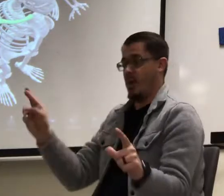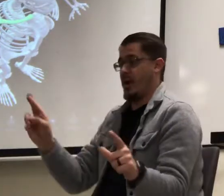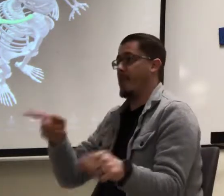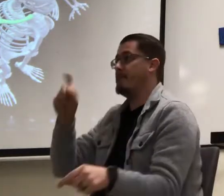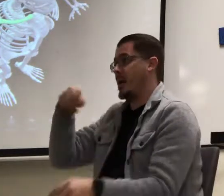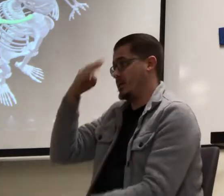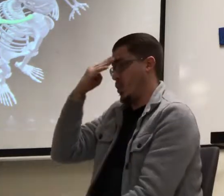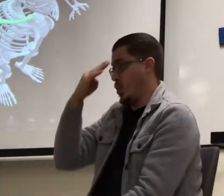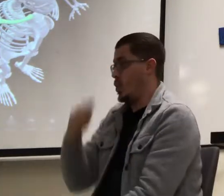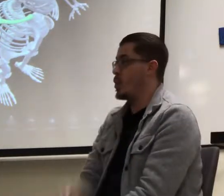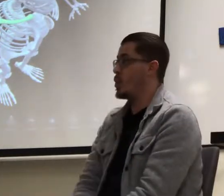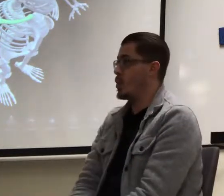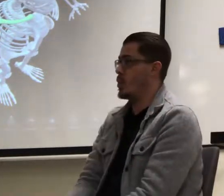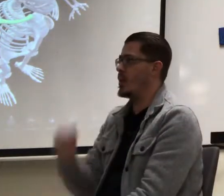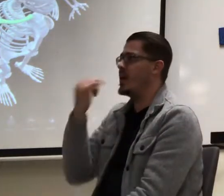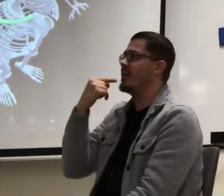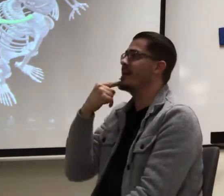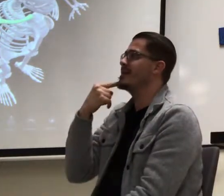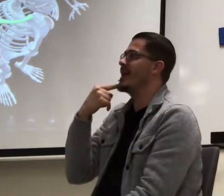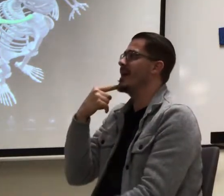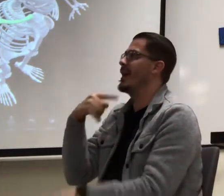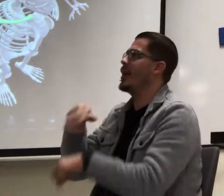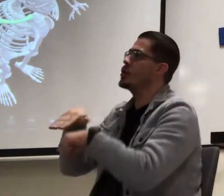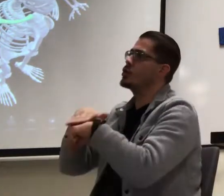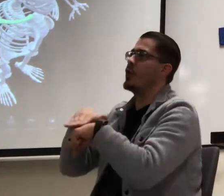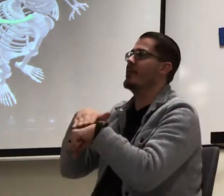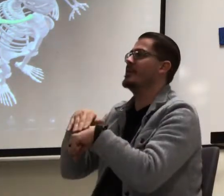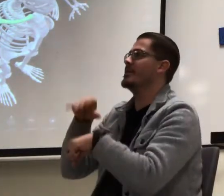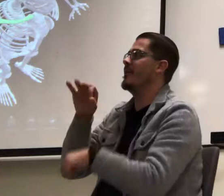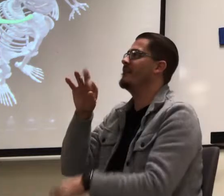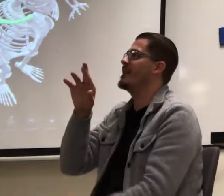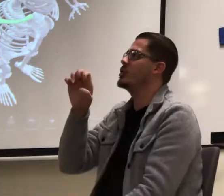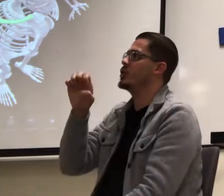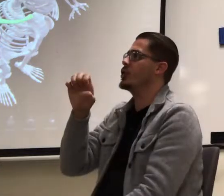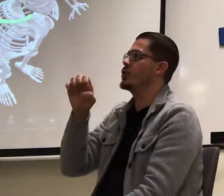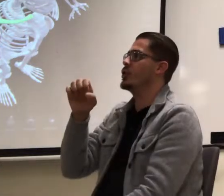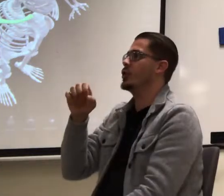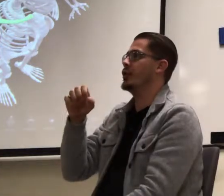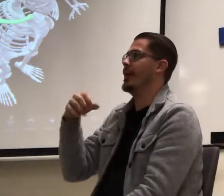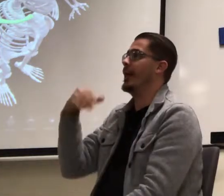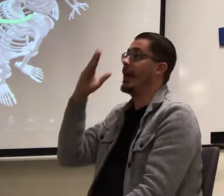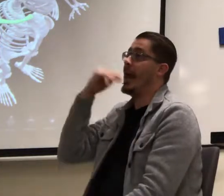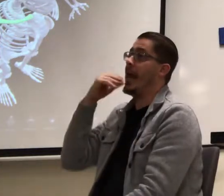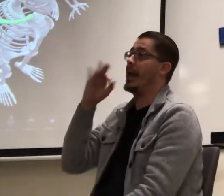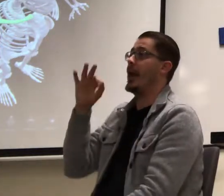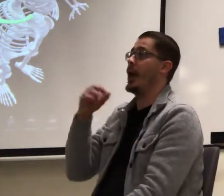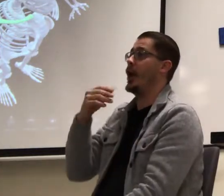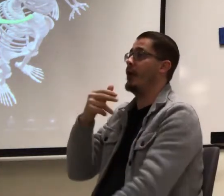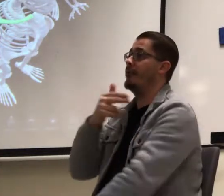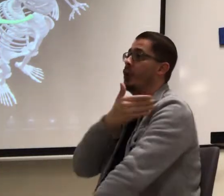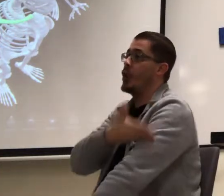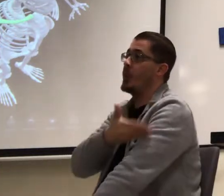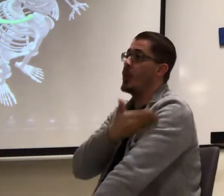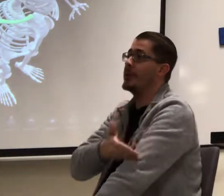right? If I just say surface feature, you know, head of humerus, the greater